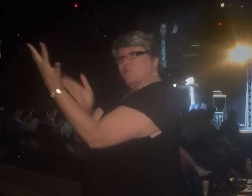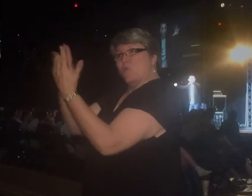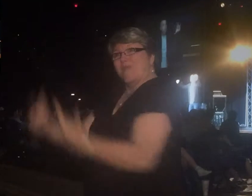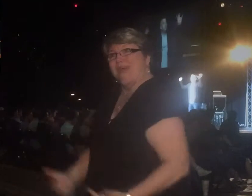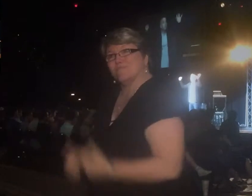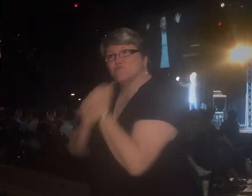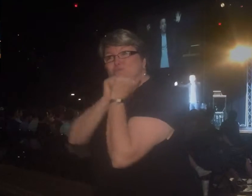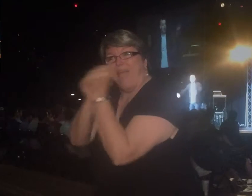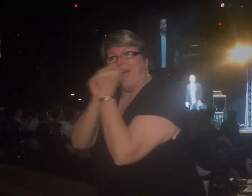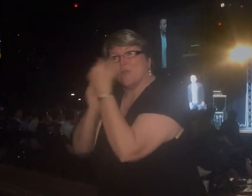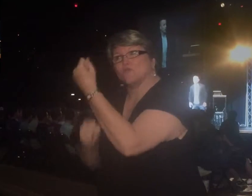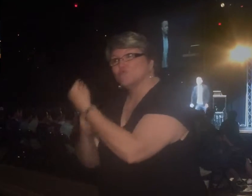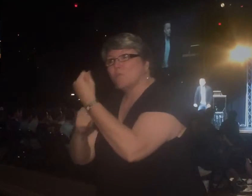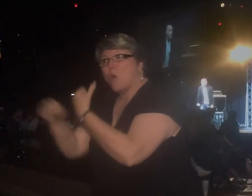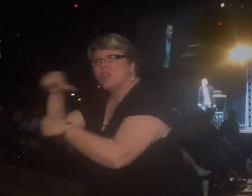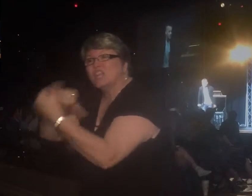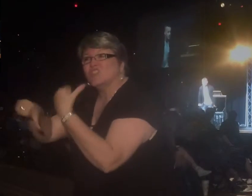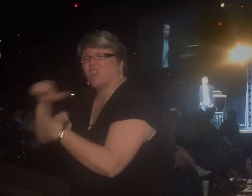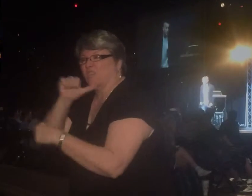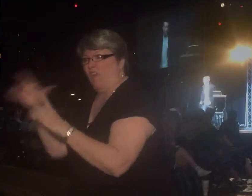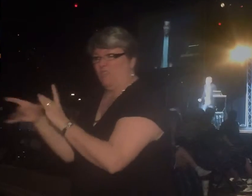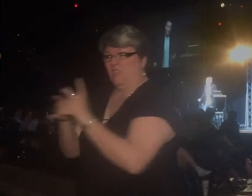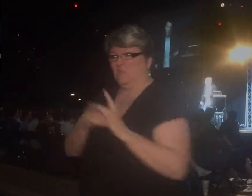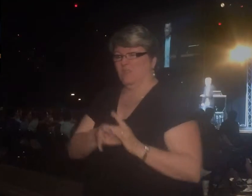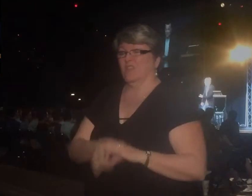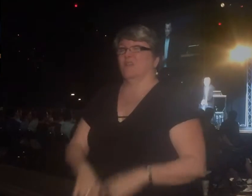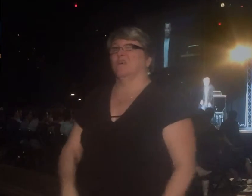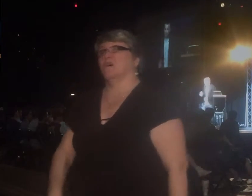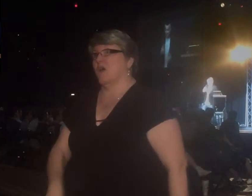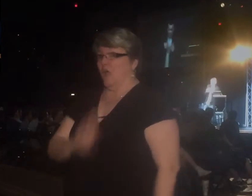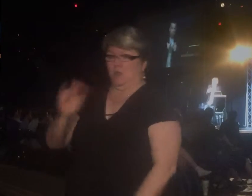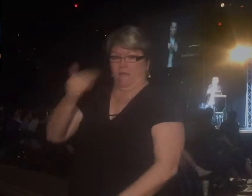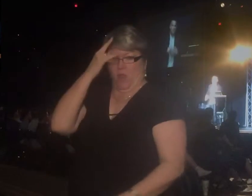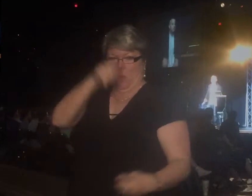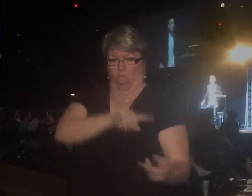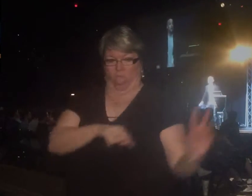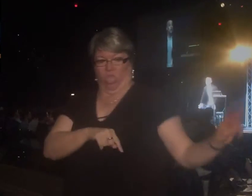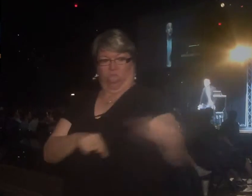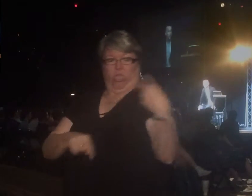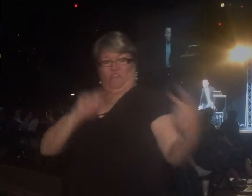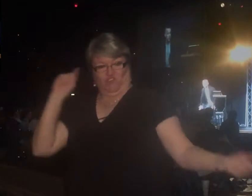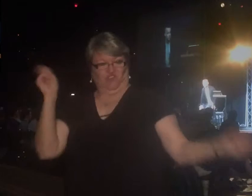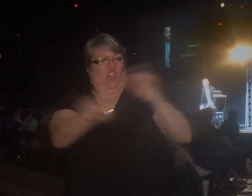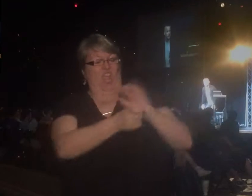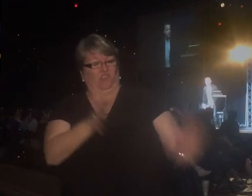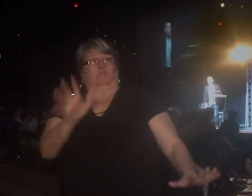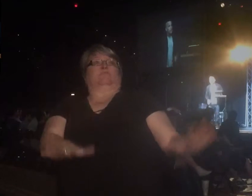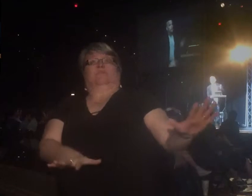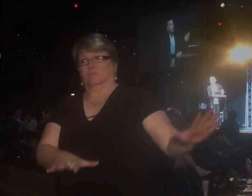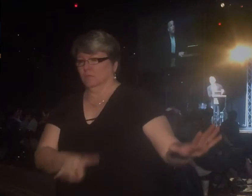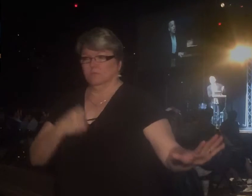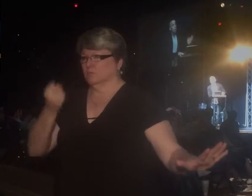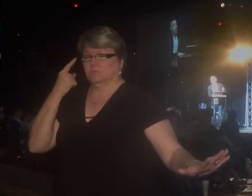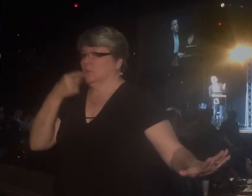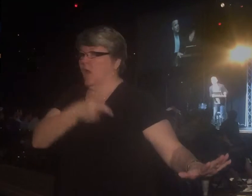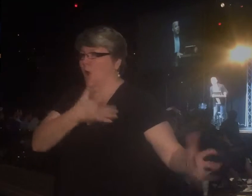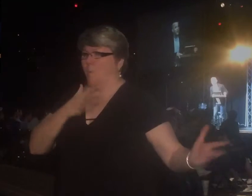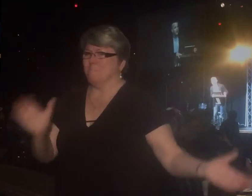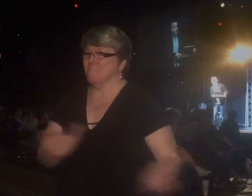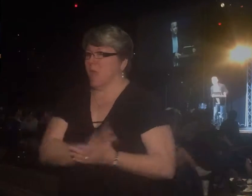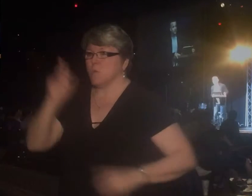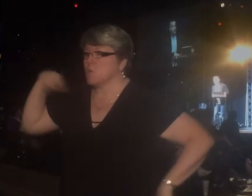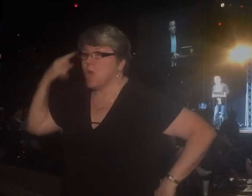life together, supporting each other. You don't want to be linked up with someone that you go, I just never know when he's going to turn on me, right? You don't want that person. You don't